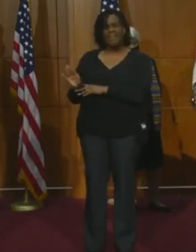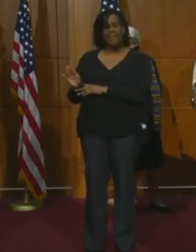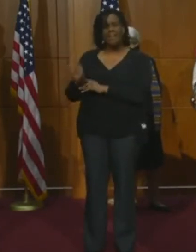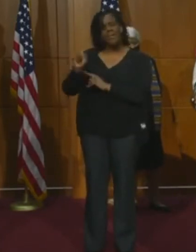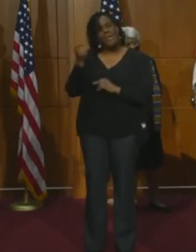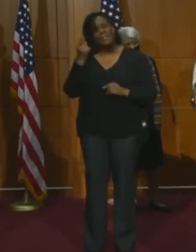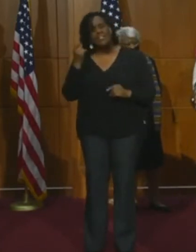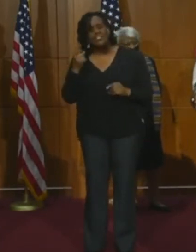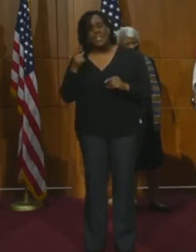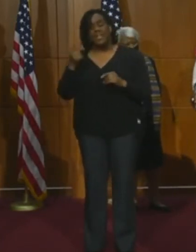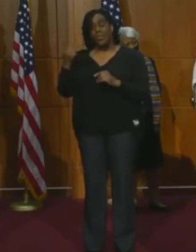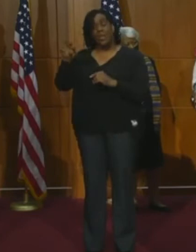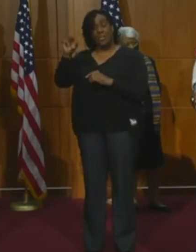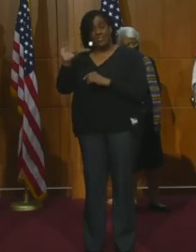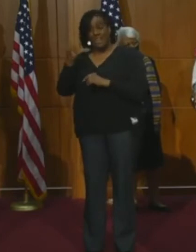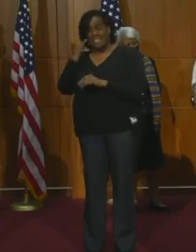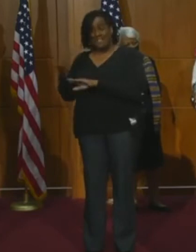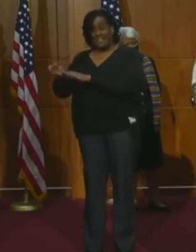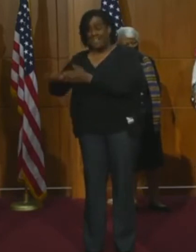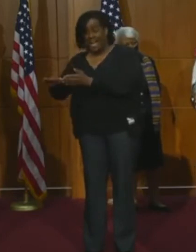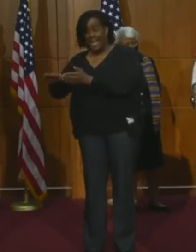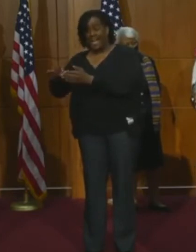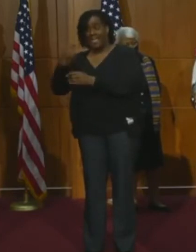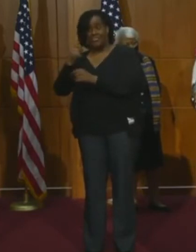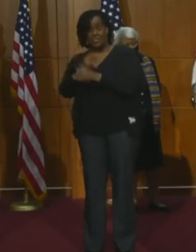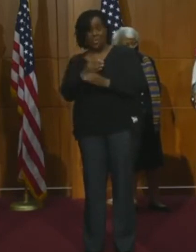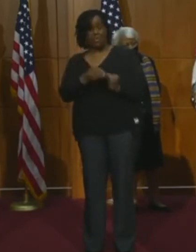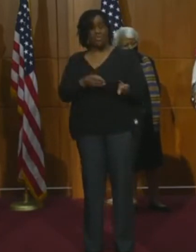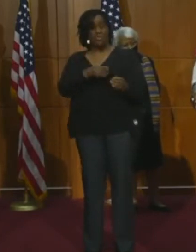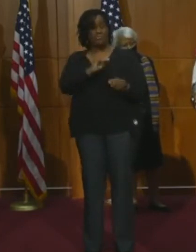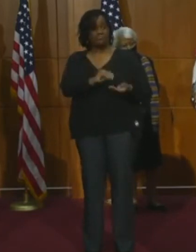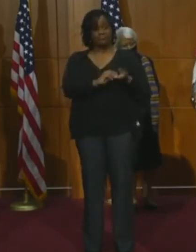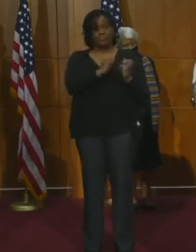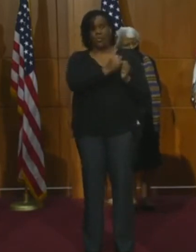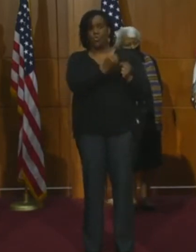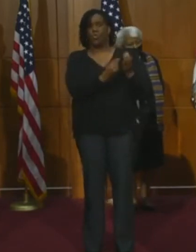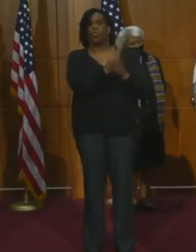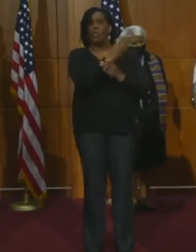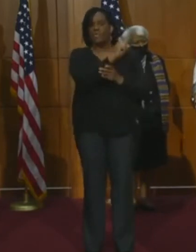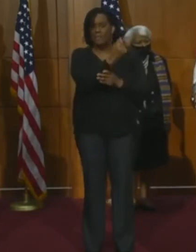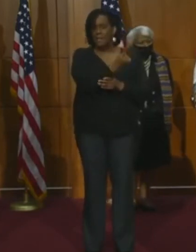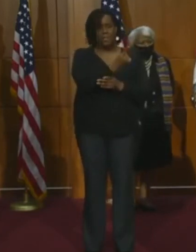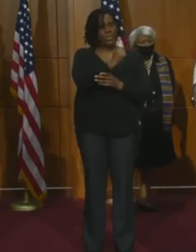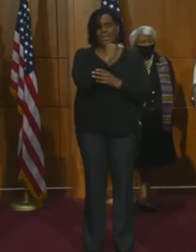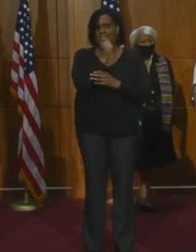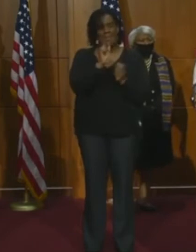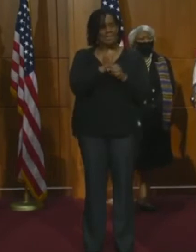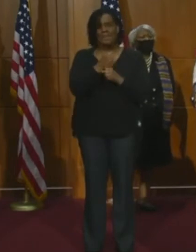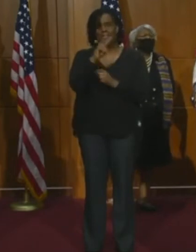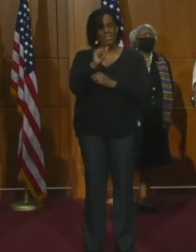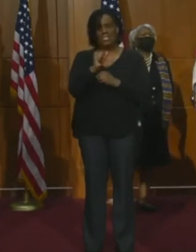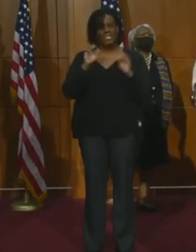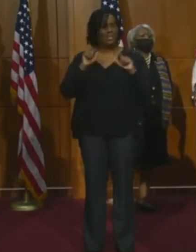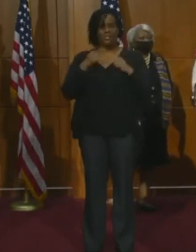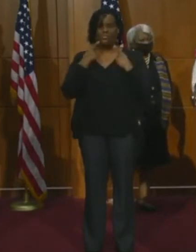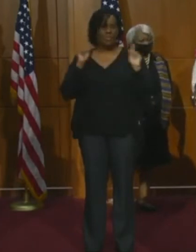the extinction of one race and the empowerment of another will not make of Virginia nor America great.